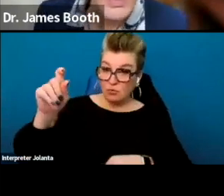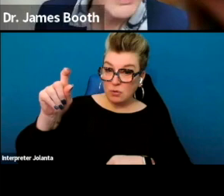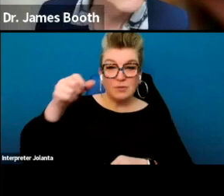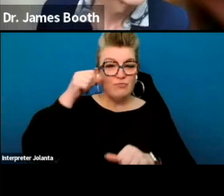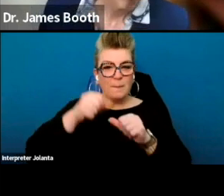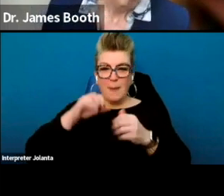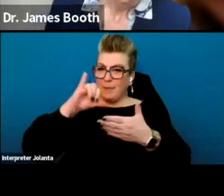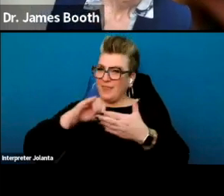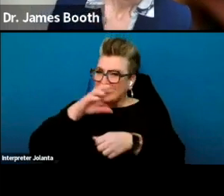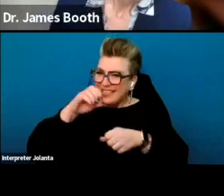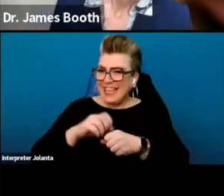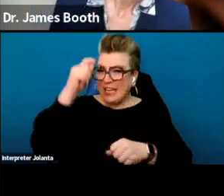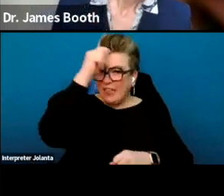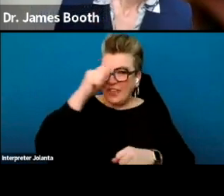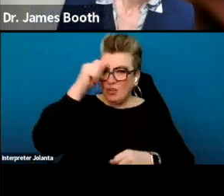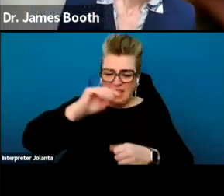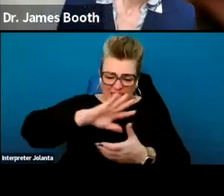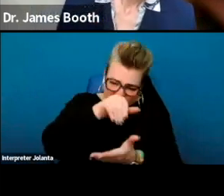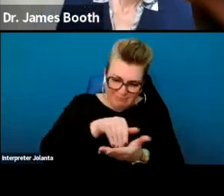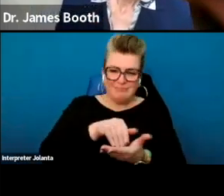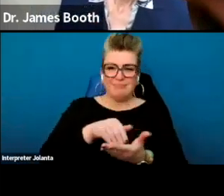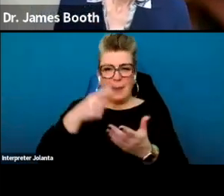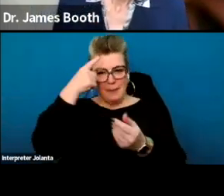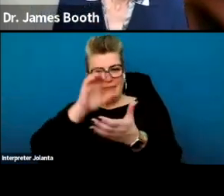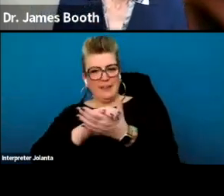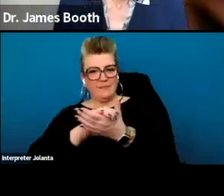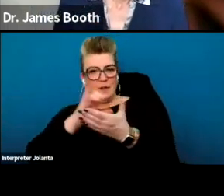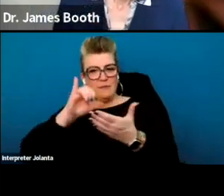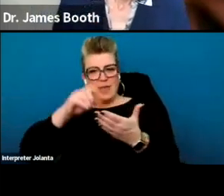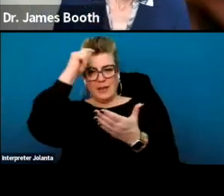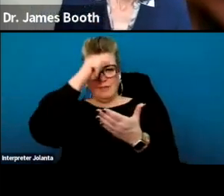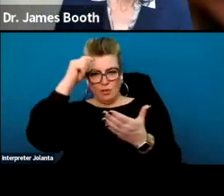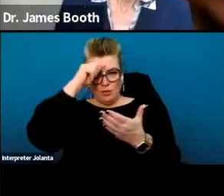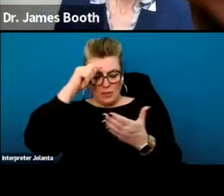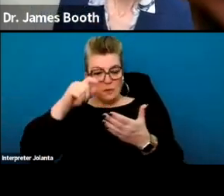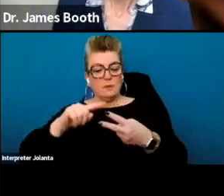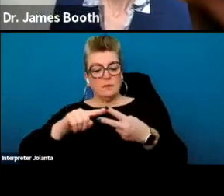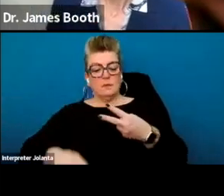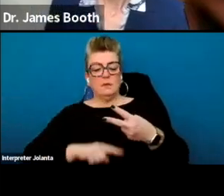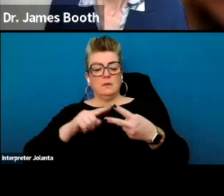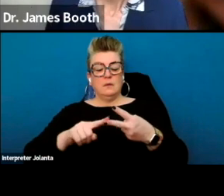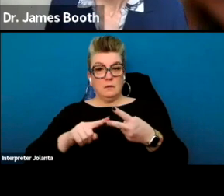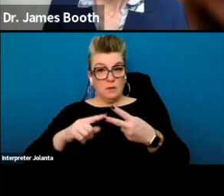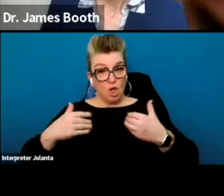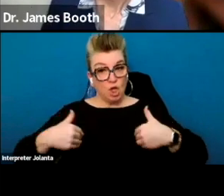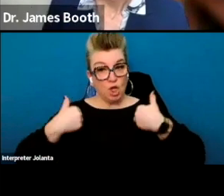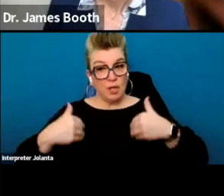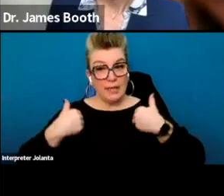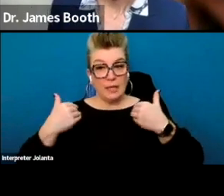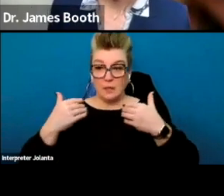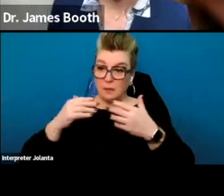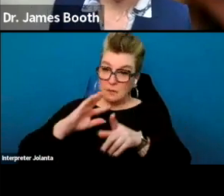specialization theory. And then the other question was whether early specialization is related